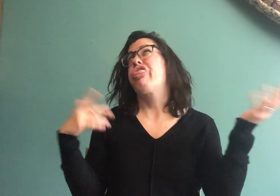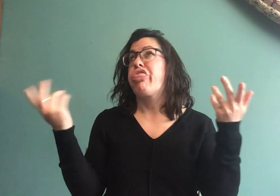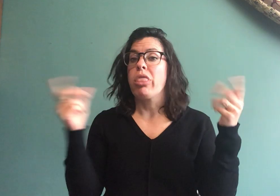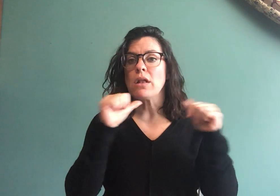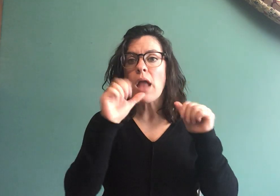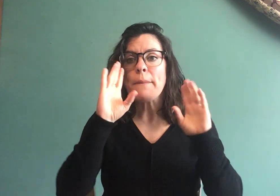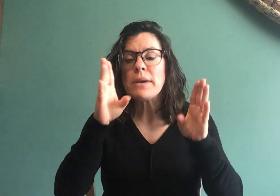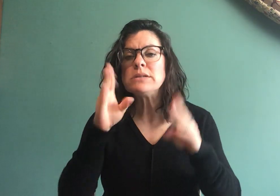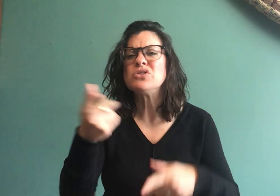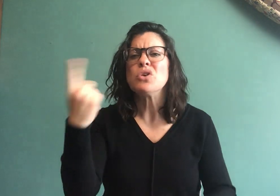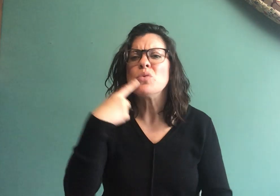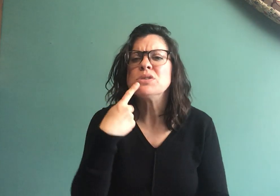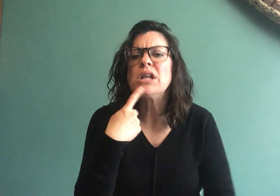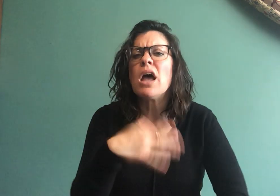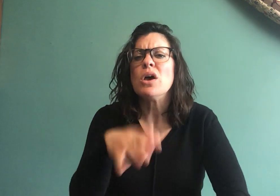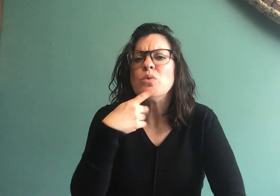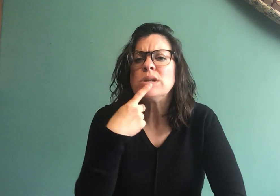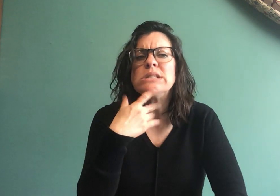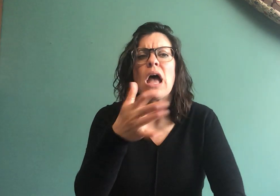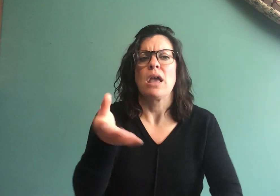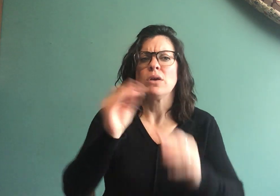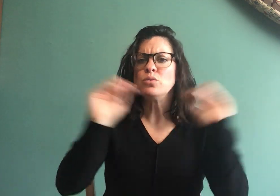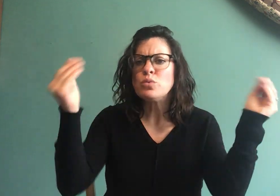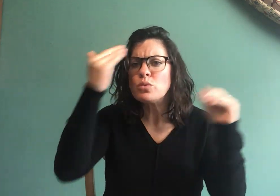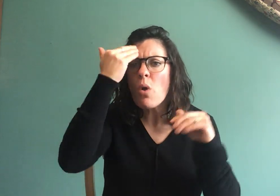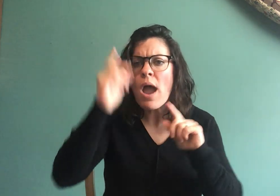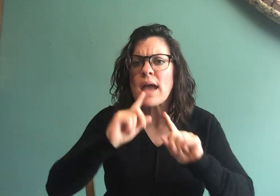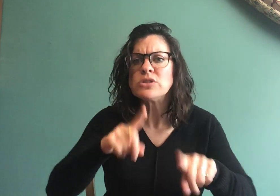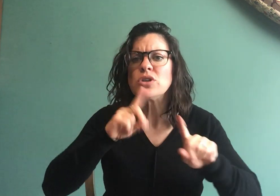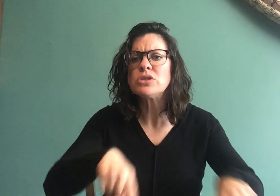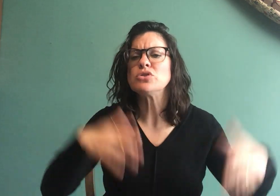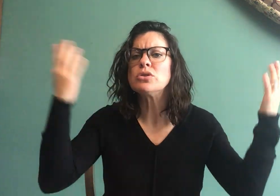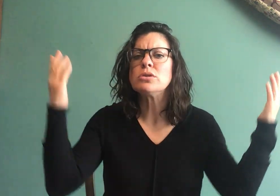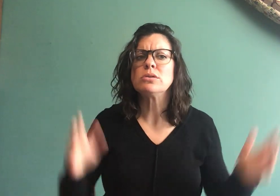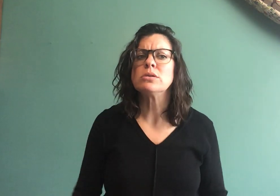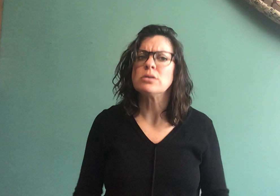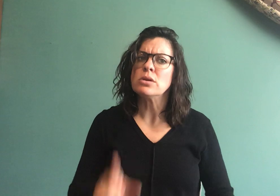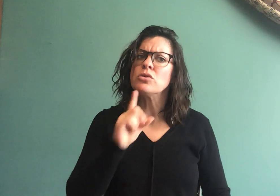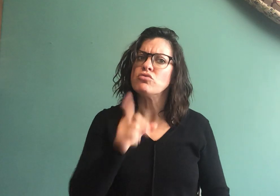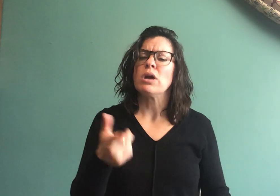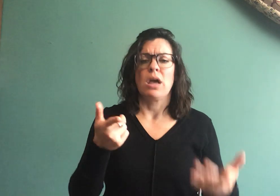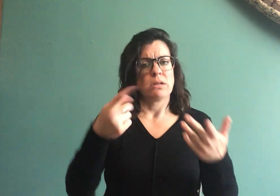again. You now have 60 pages of the book in your possession.